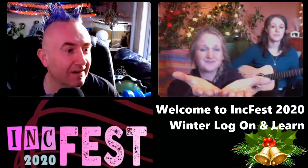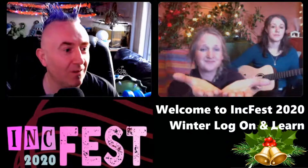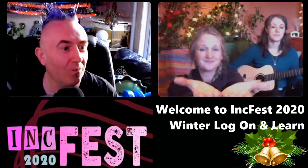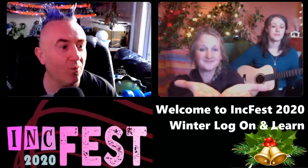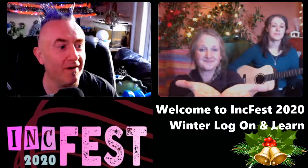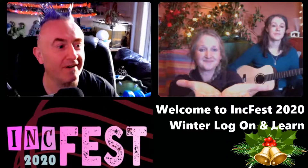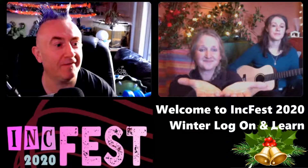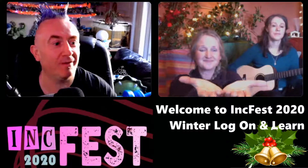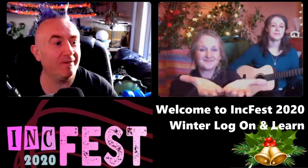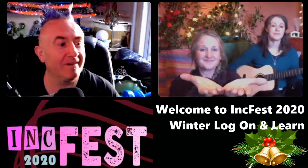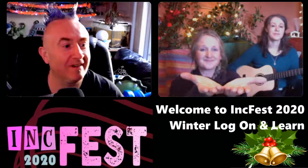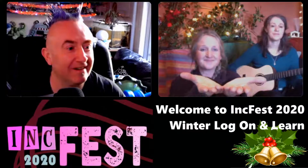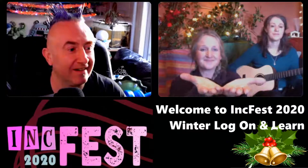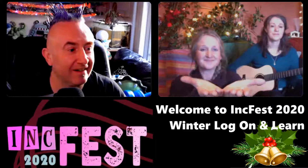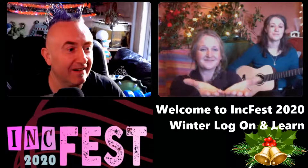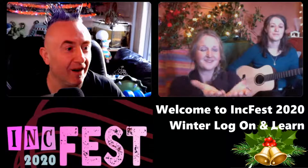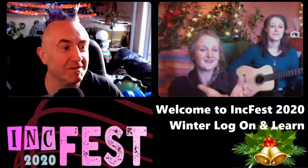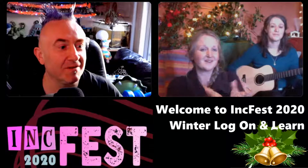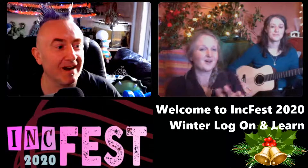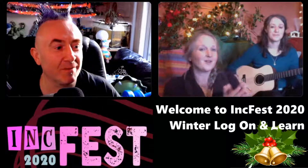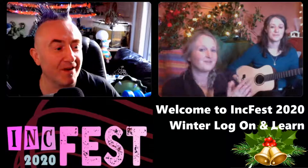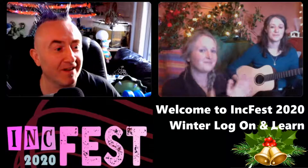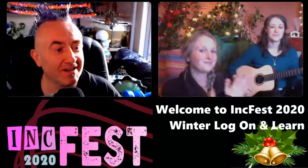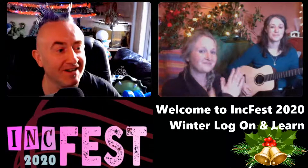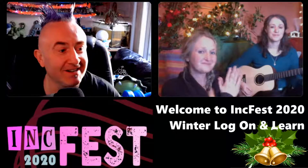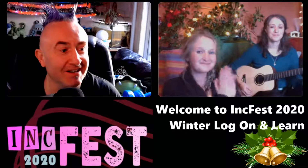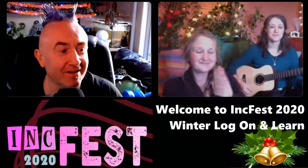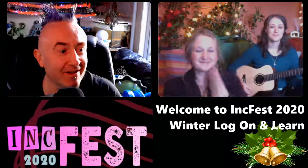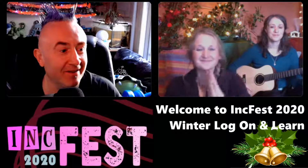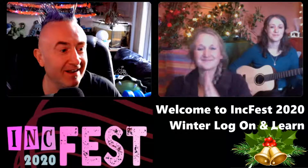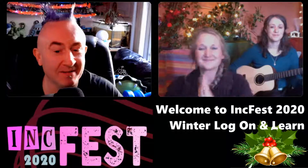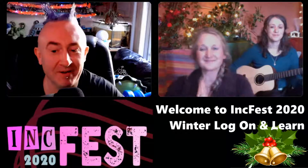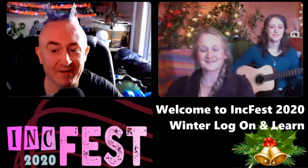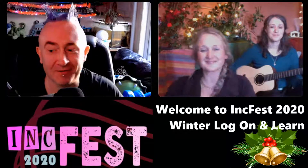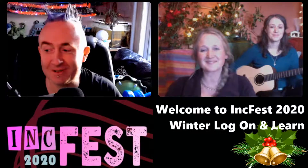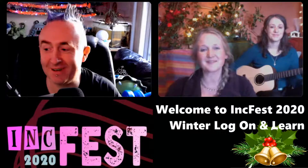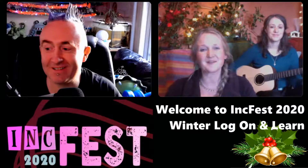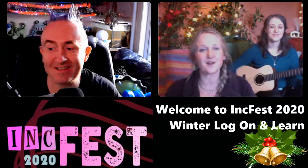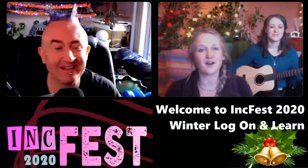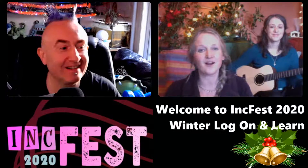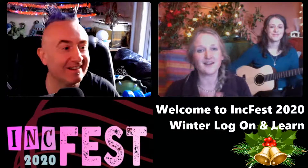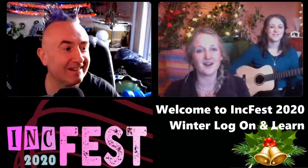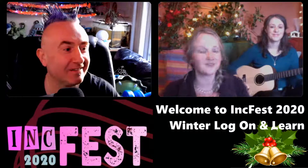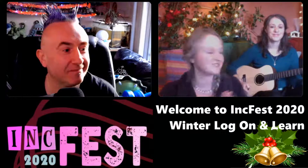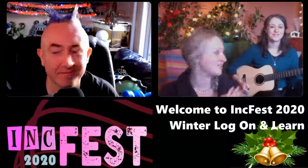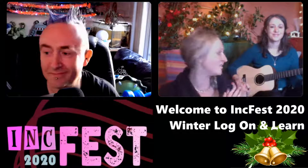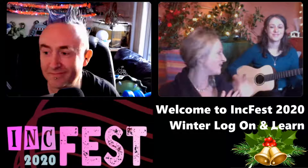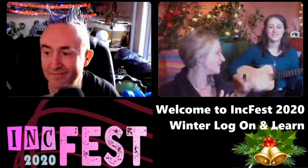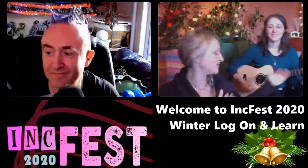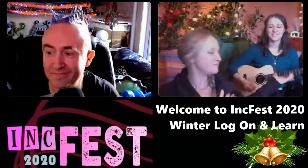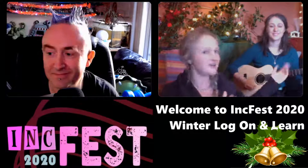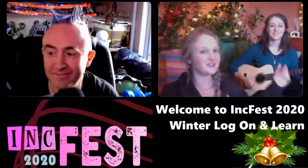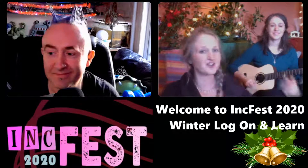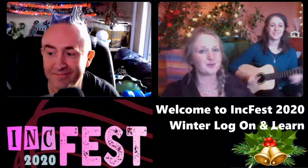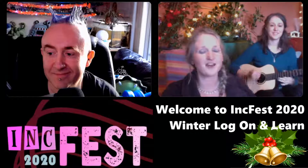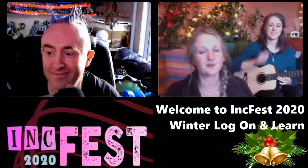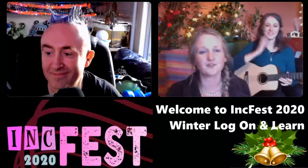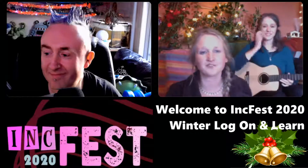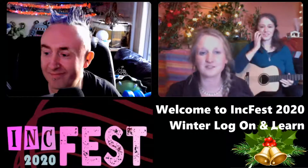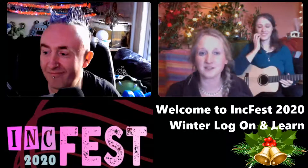moon. Wonderful. I'm so glad we got another chance to do that one. That was a beautiful song. Oh, I love it too. And to have Misha playing with us, it's so